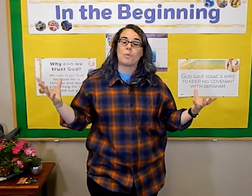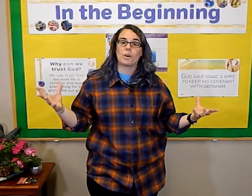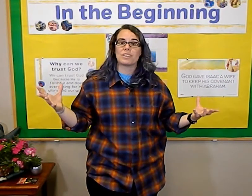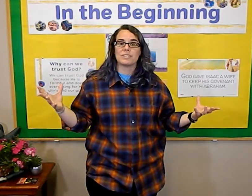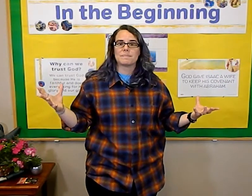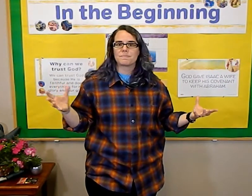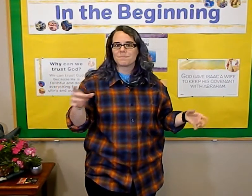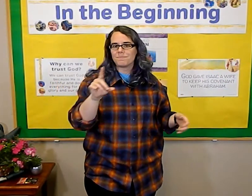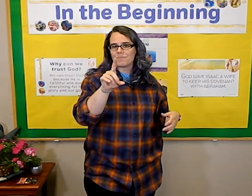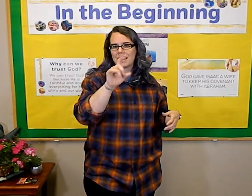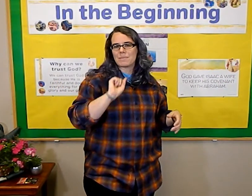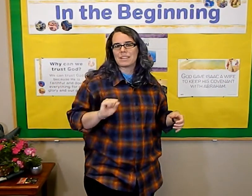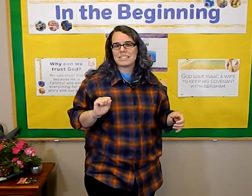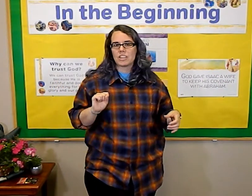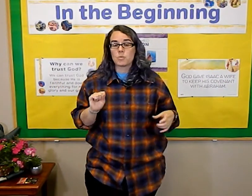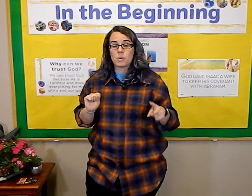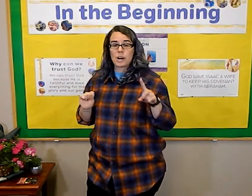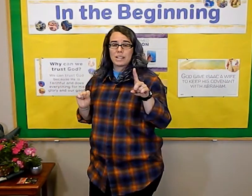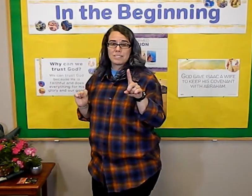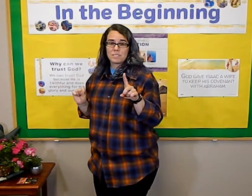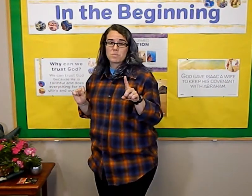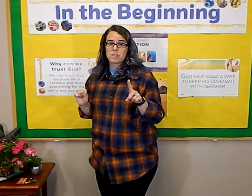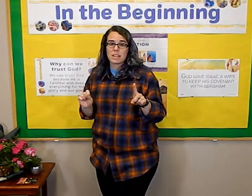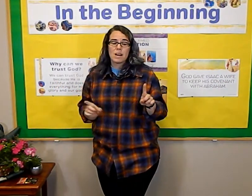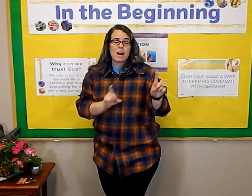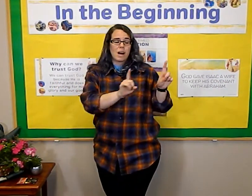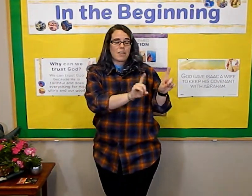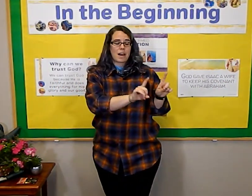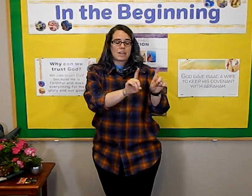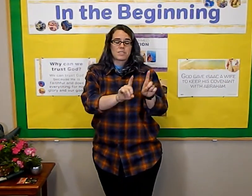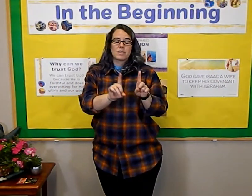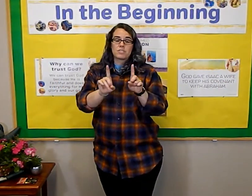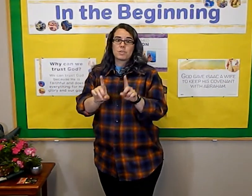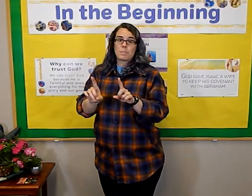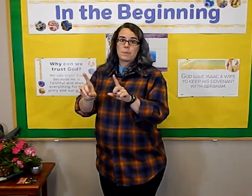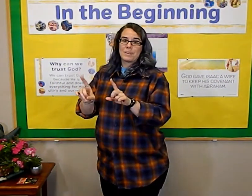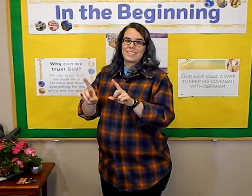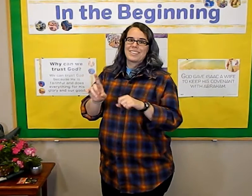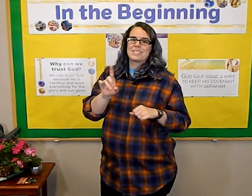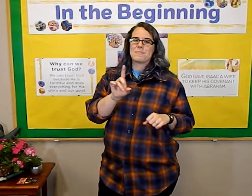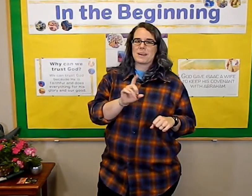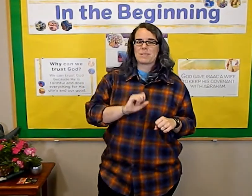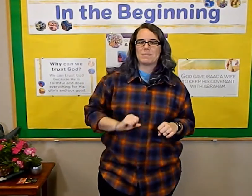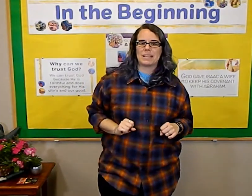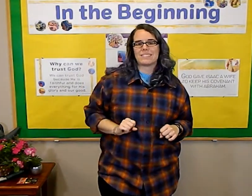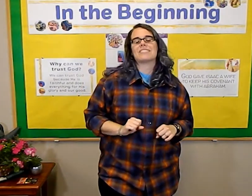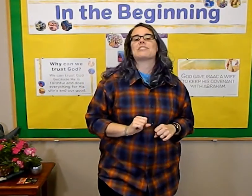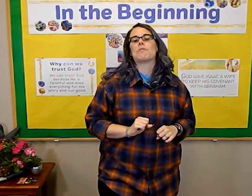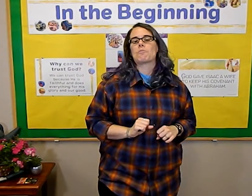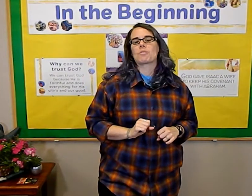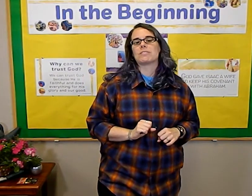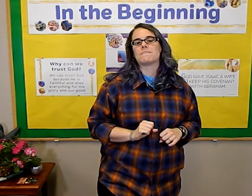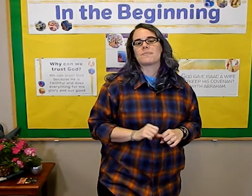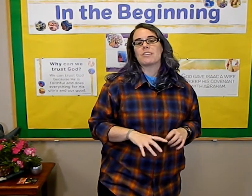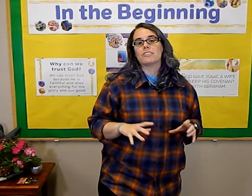world. And I'm going to tell you one story on that trip to becoming a blessing to the whole world.